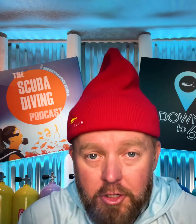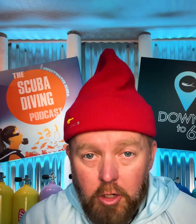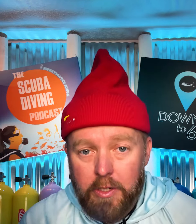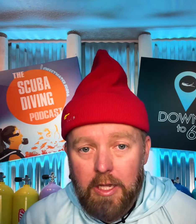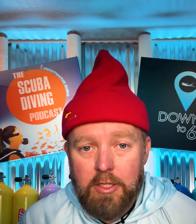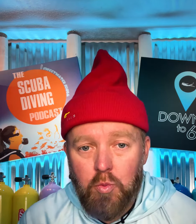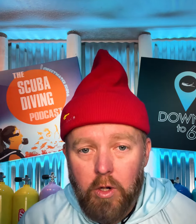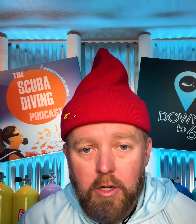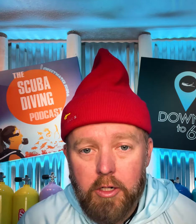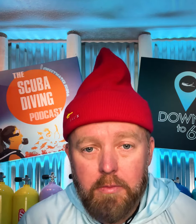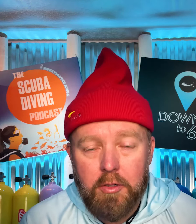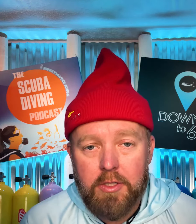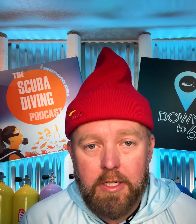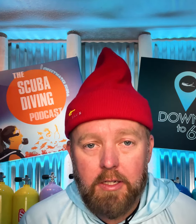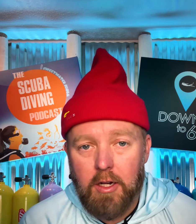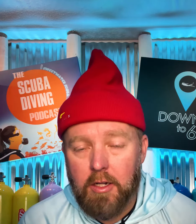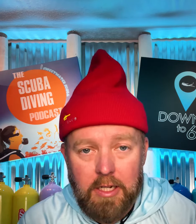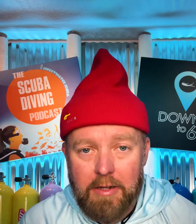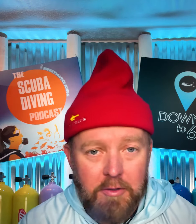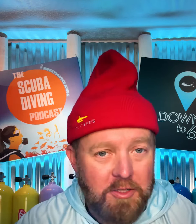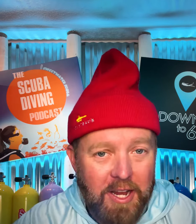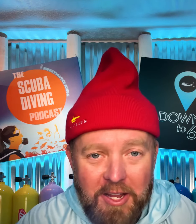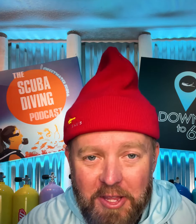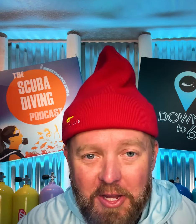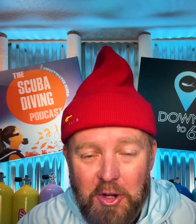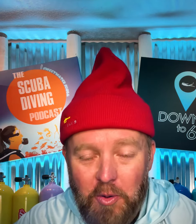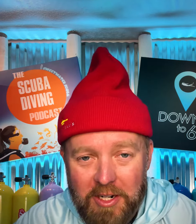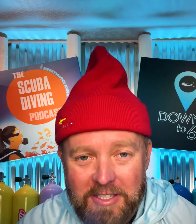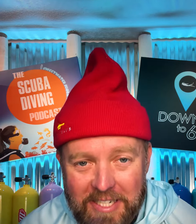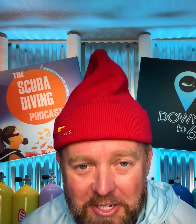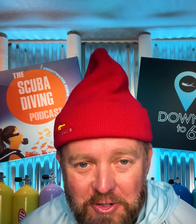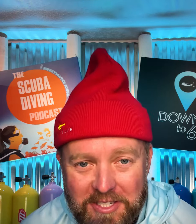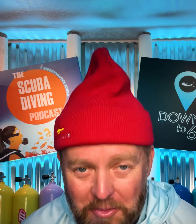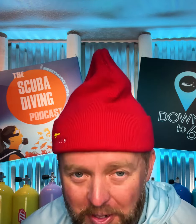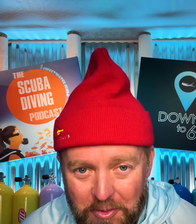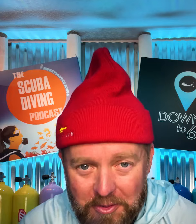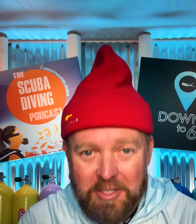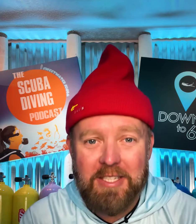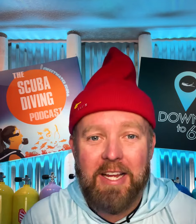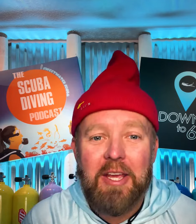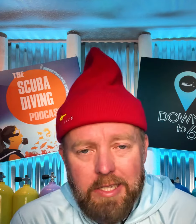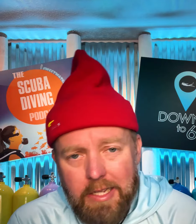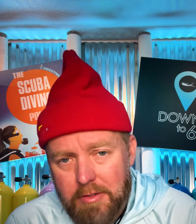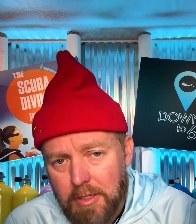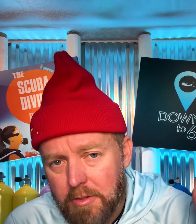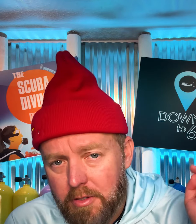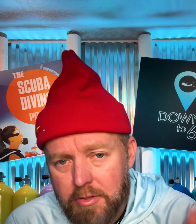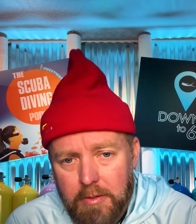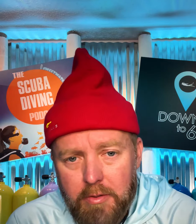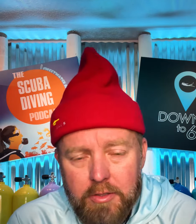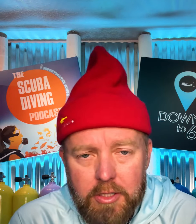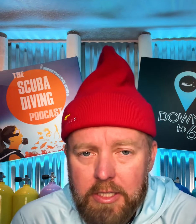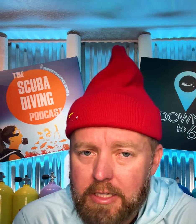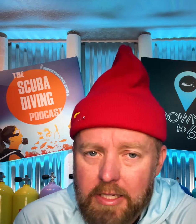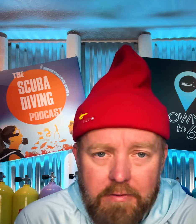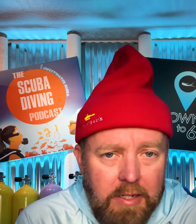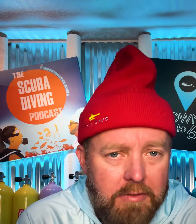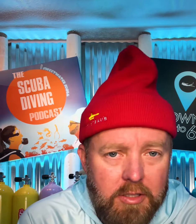show relies 100% on divers and the aquatically interested people just like you. Even something so simple as just hitting that five-star